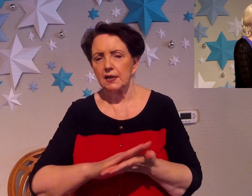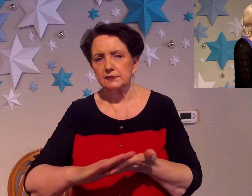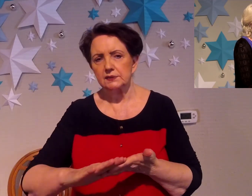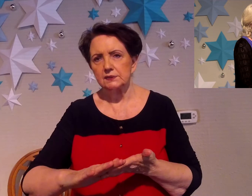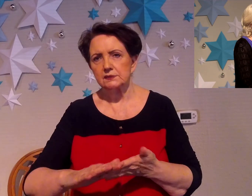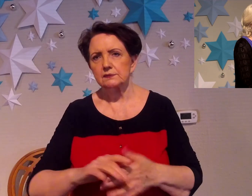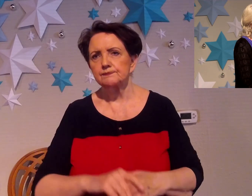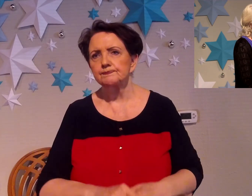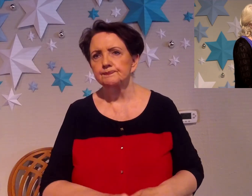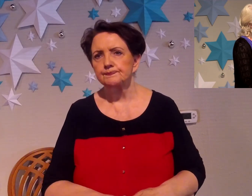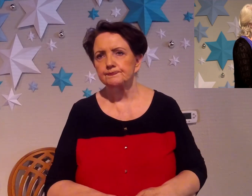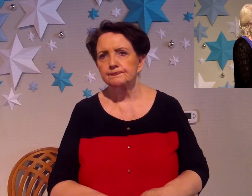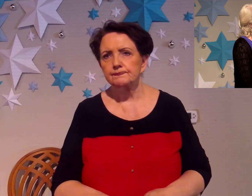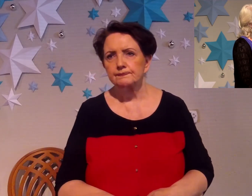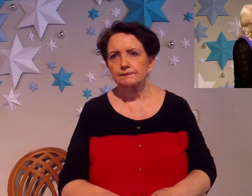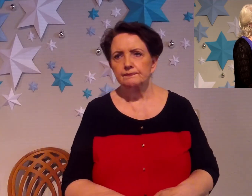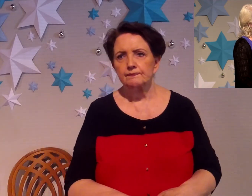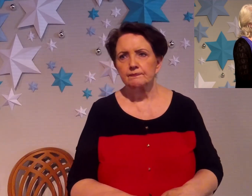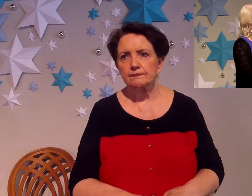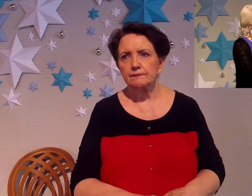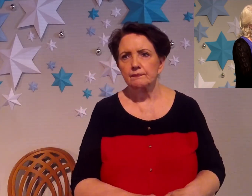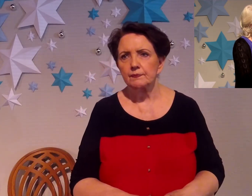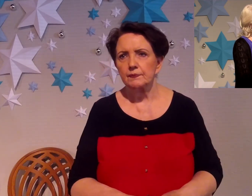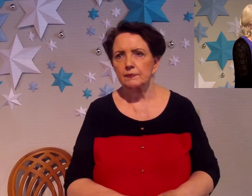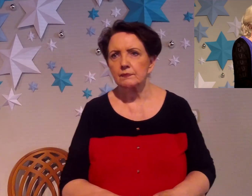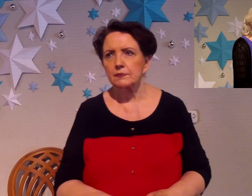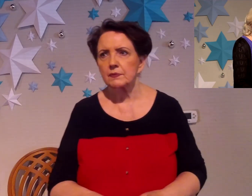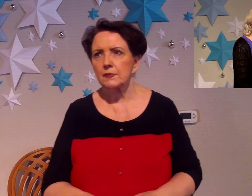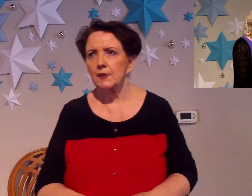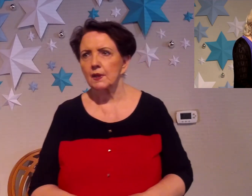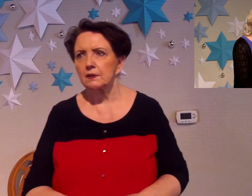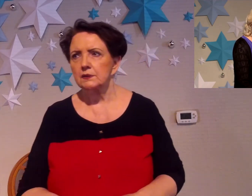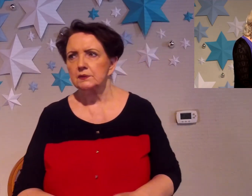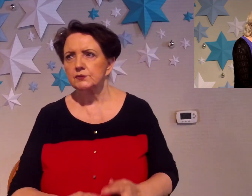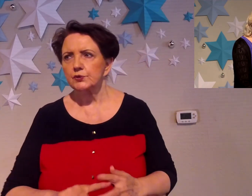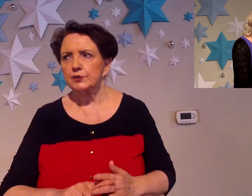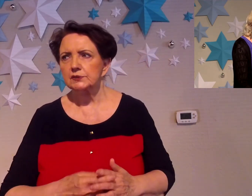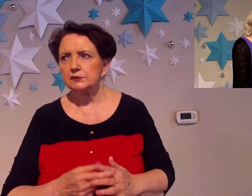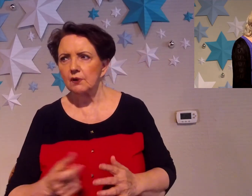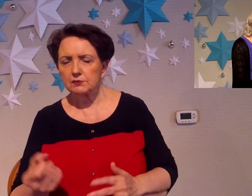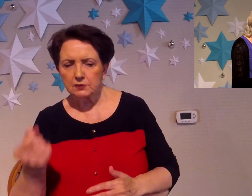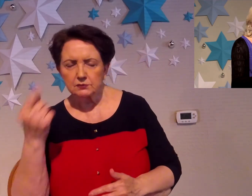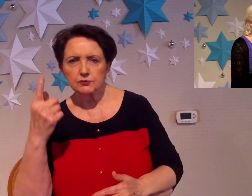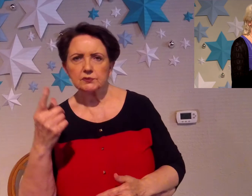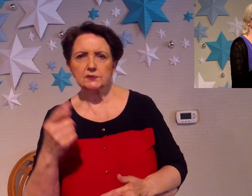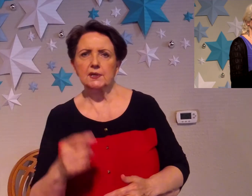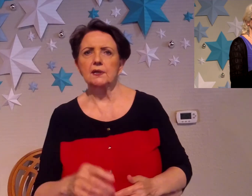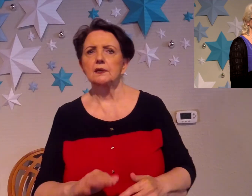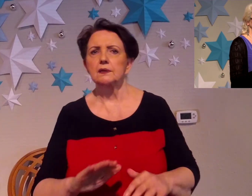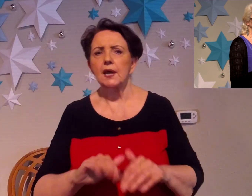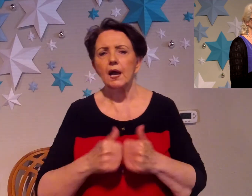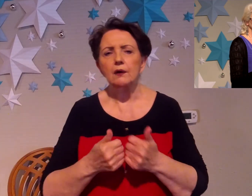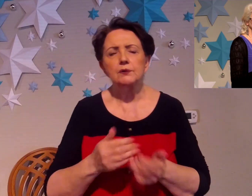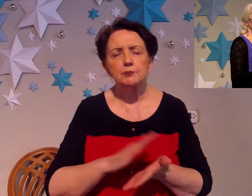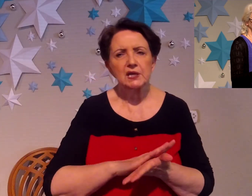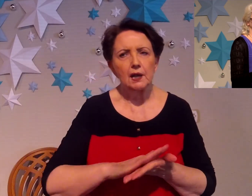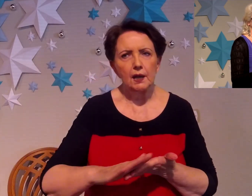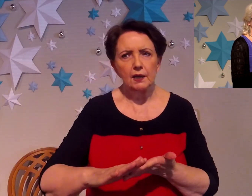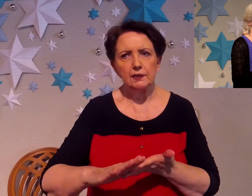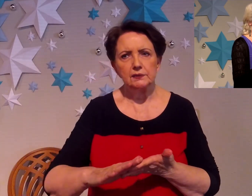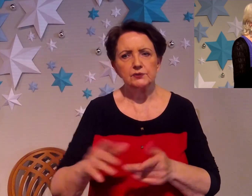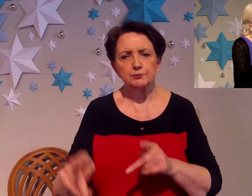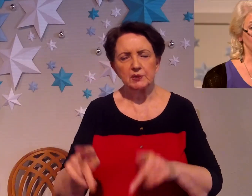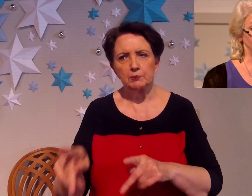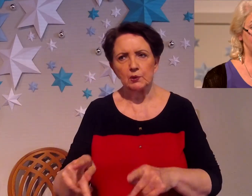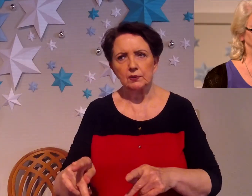kindness. So we can begin to engage in the idea of how do we be kind to